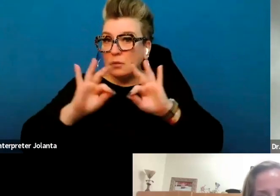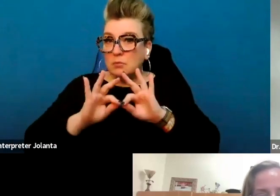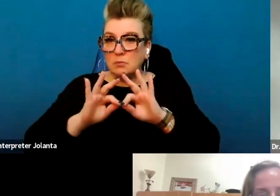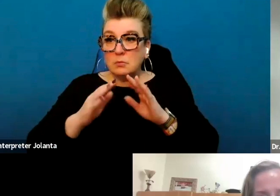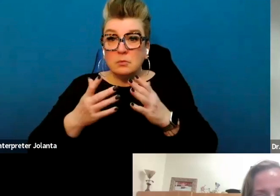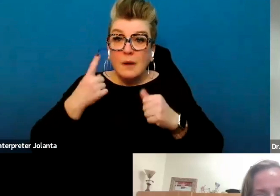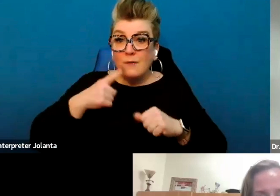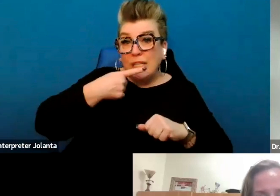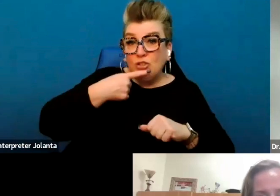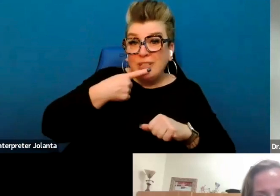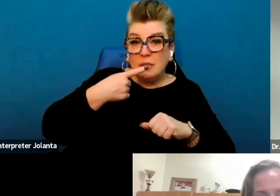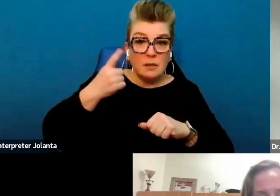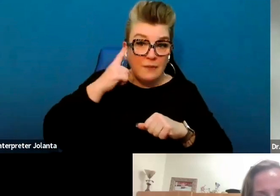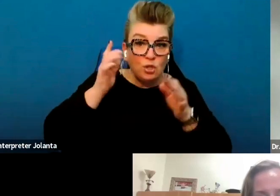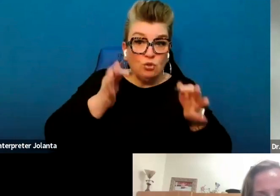hearing individuals.